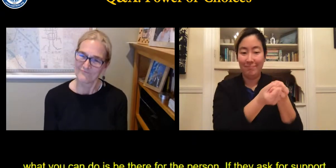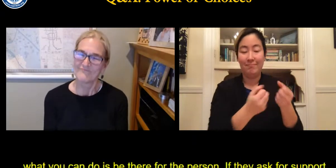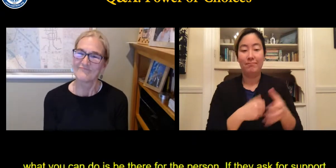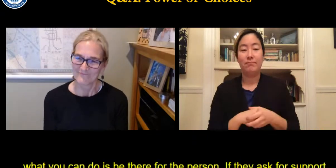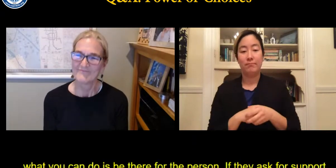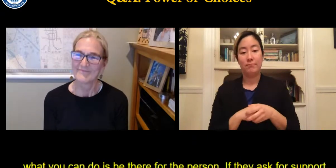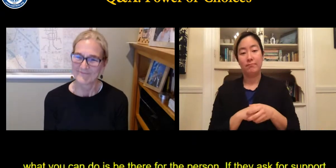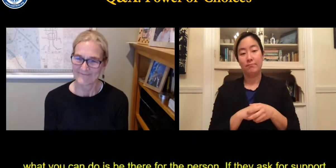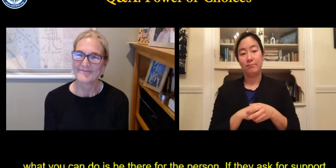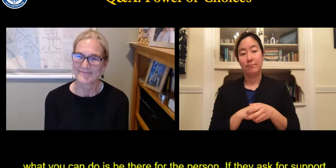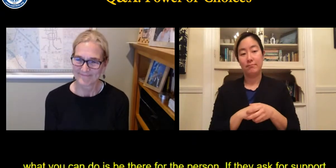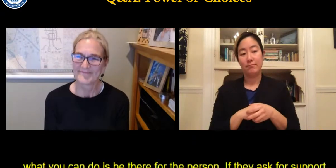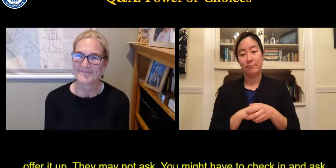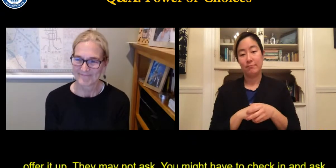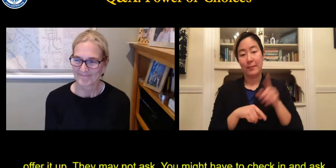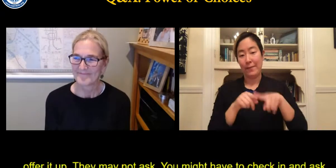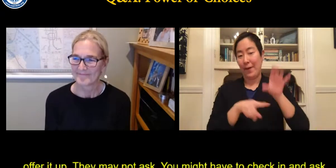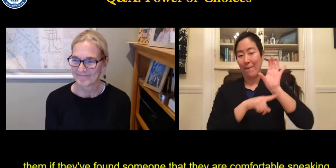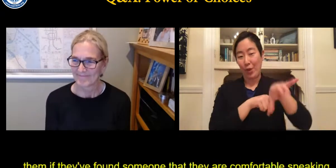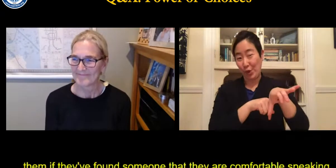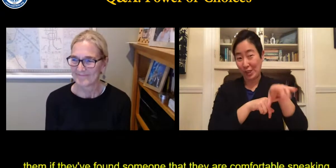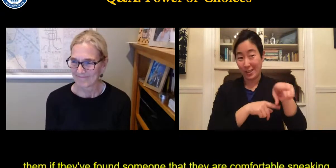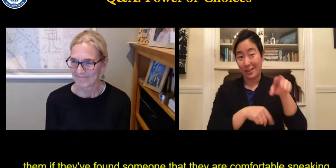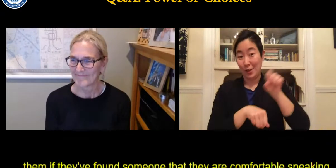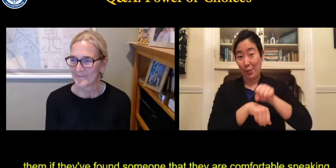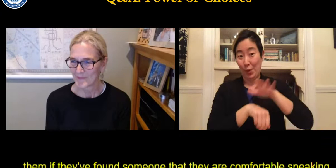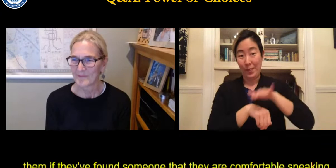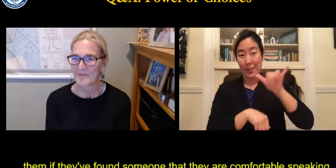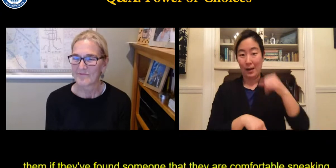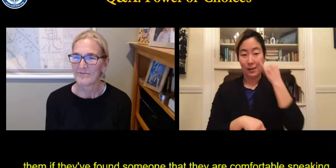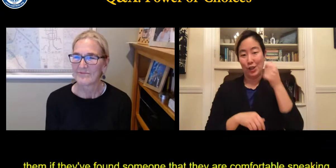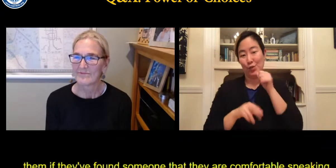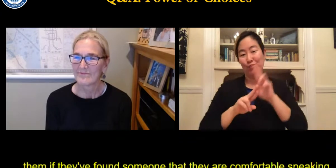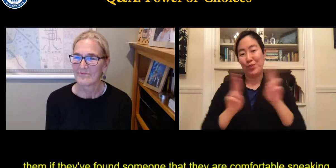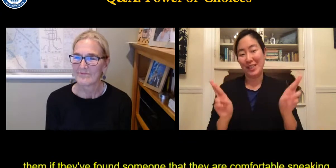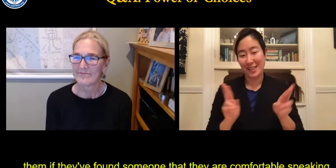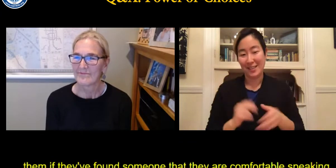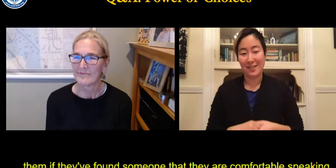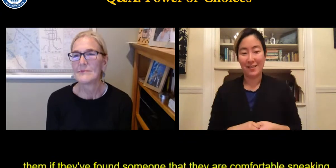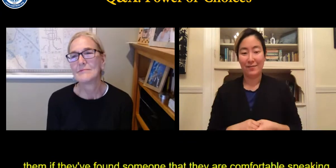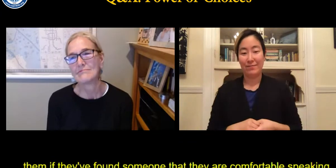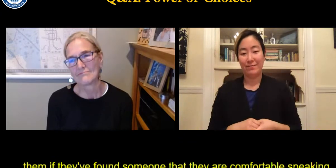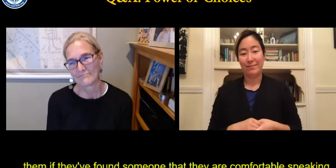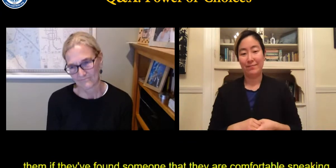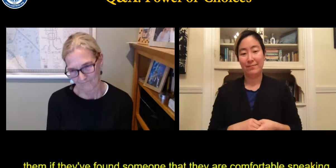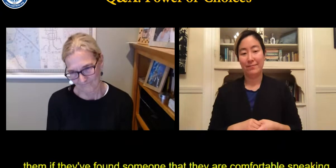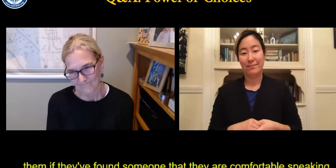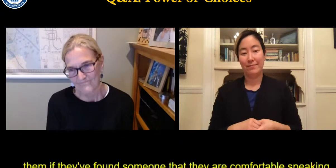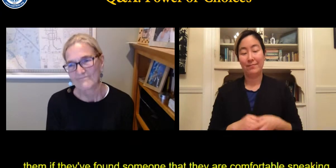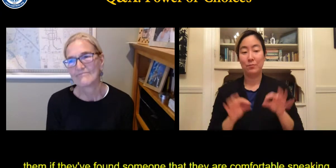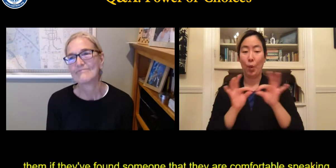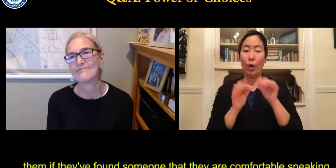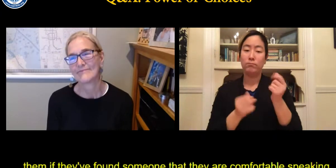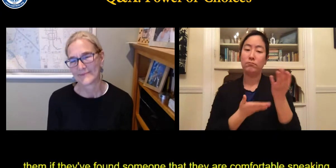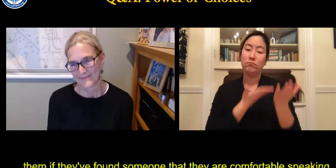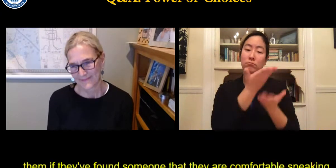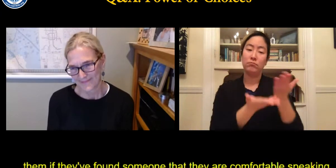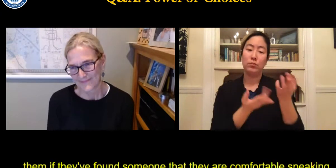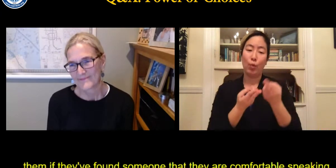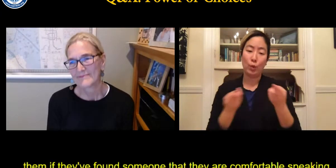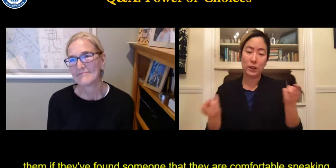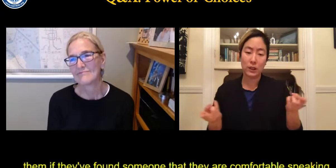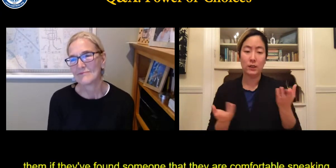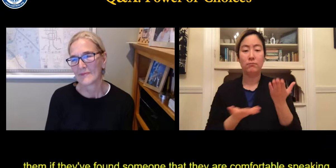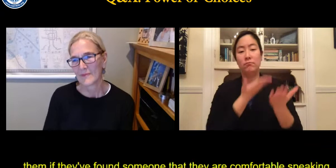ready to take care of their mental health needs, then stay by their side and be willing to listen to them. Don't